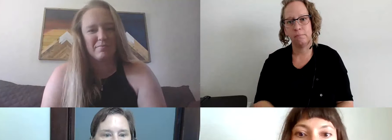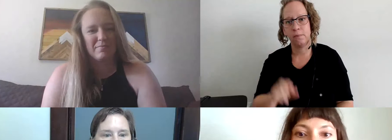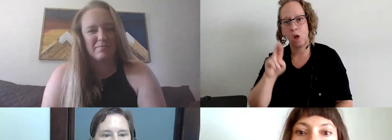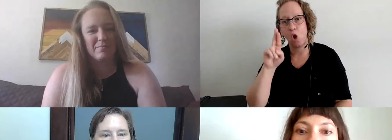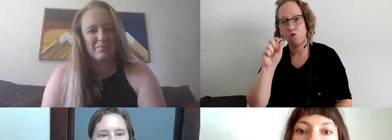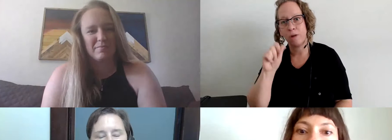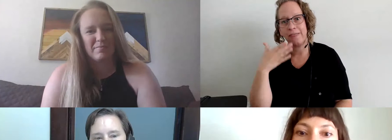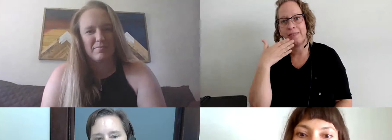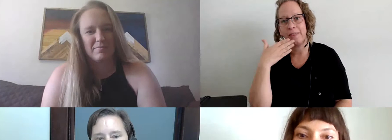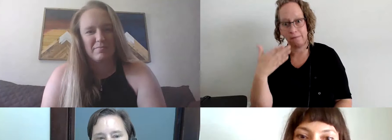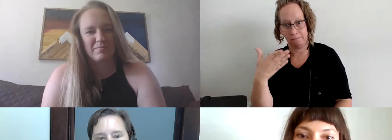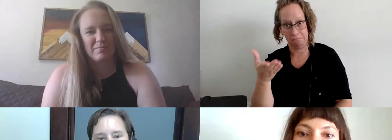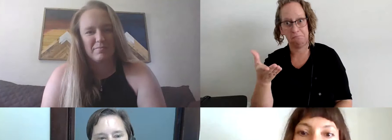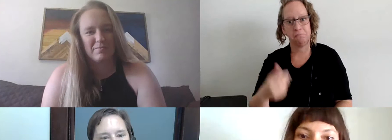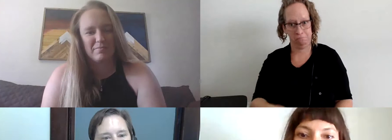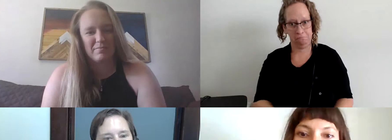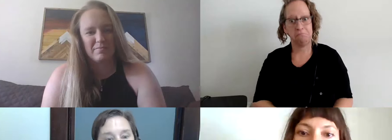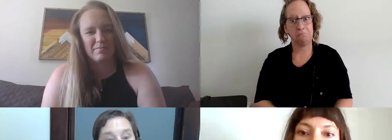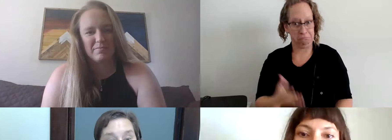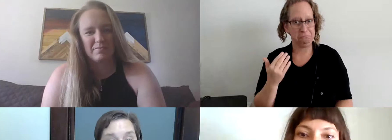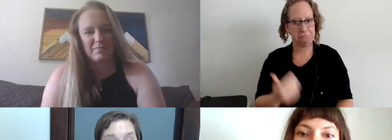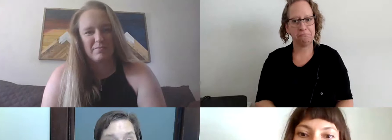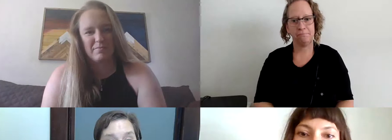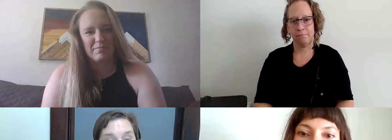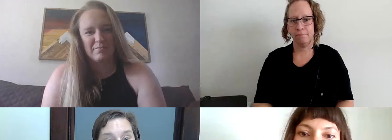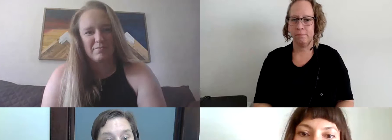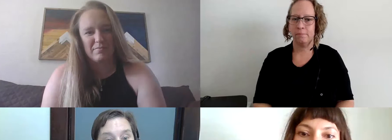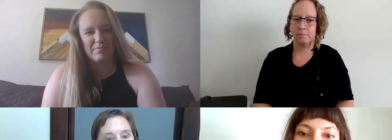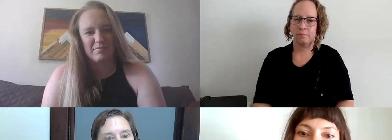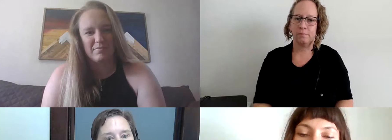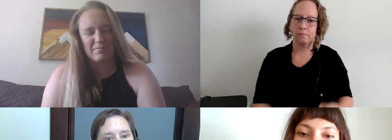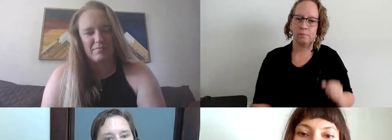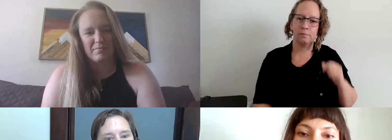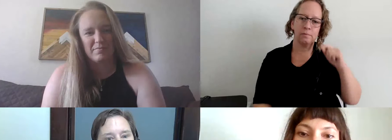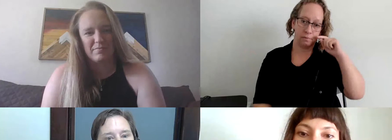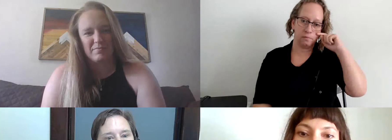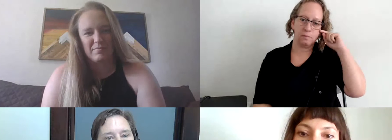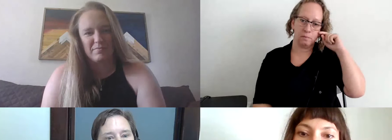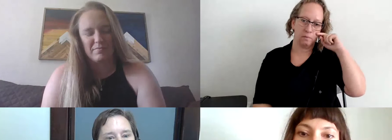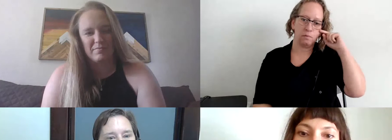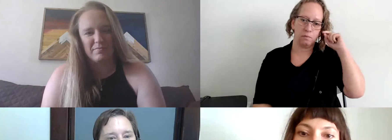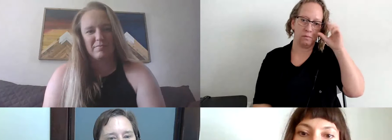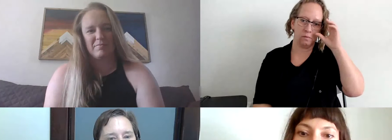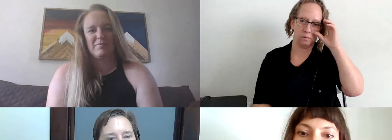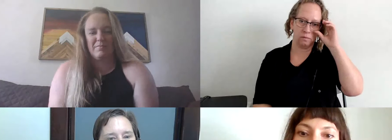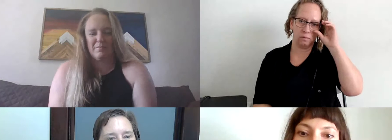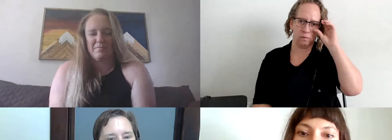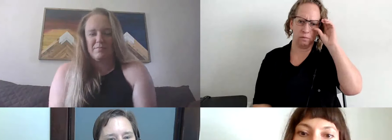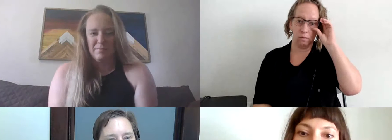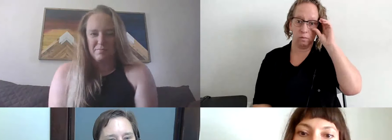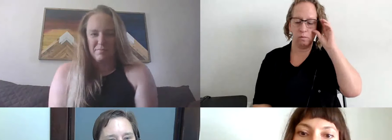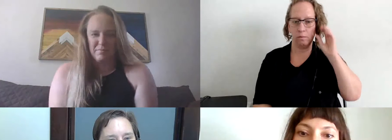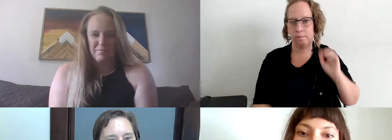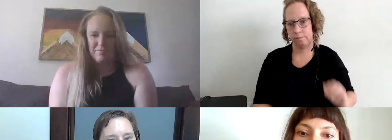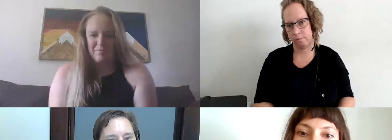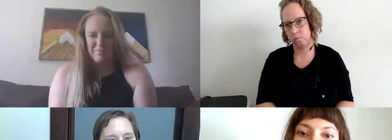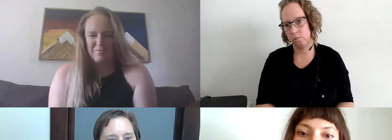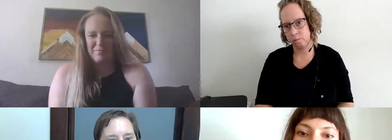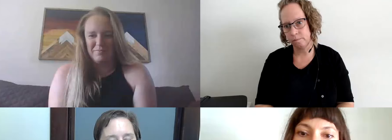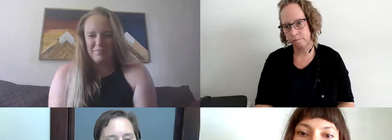Okay, thank you. This is Kirsten. Can I quickly add on to that as well? You can. One thing I wanted to